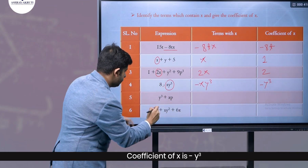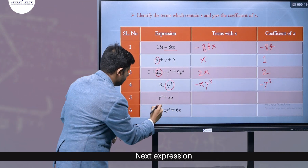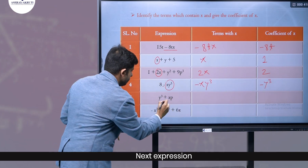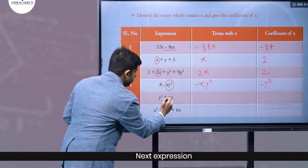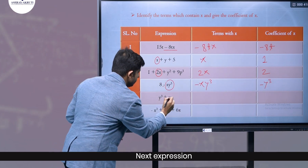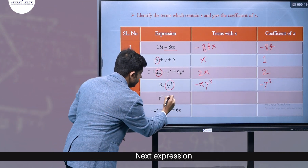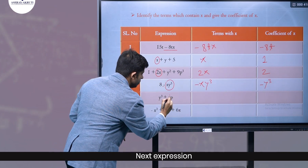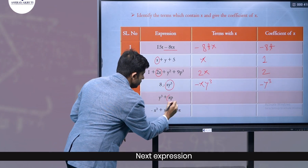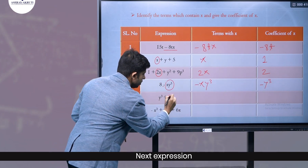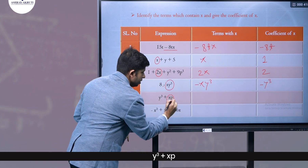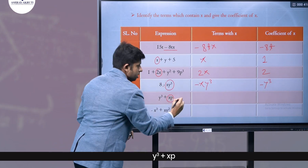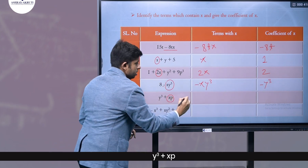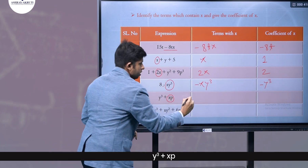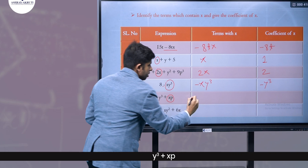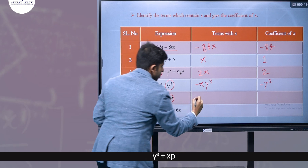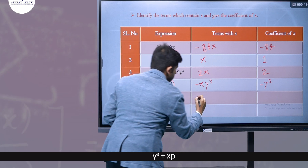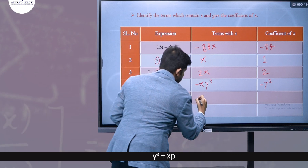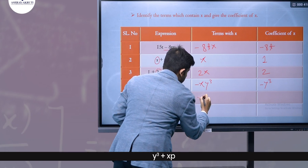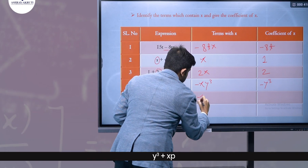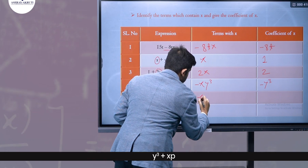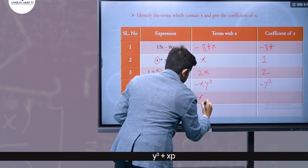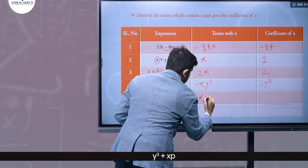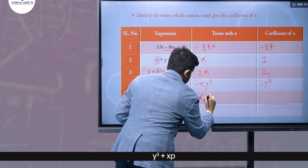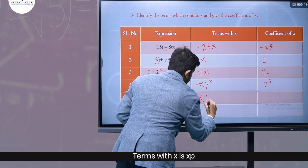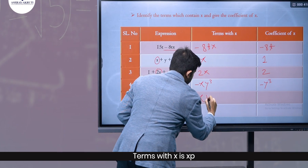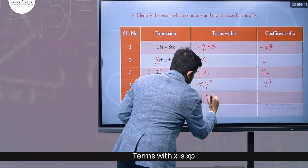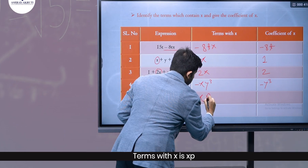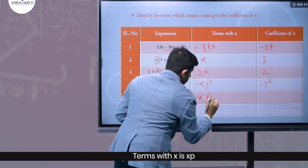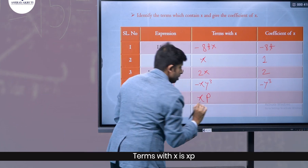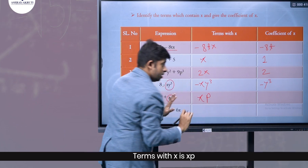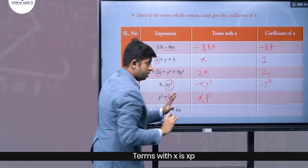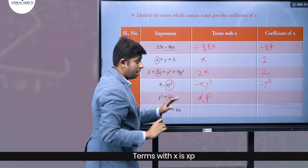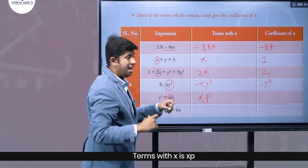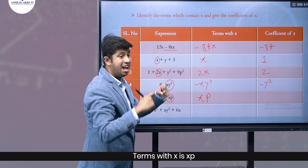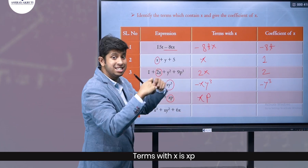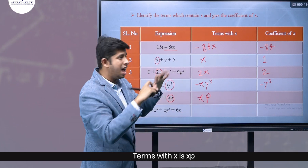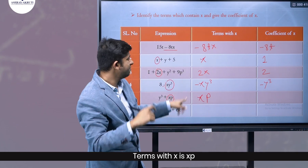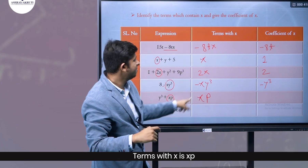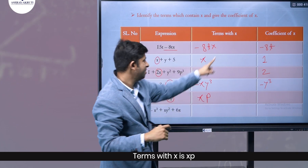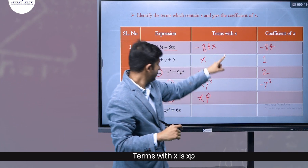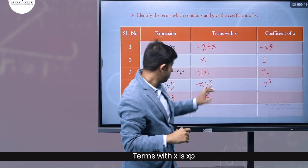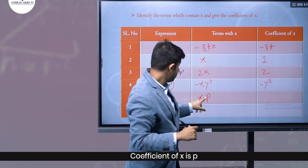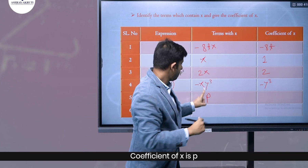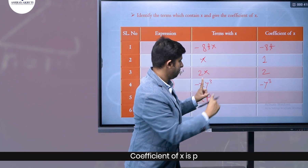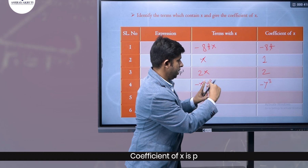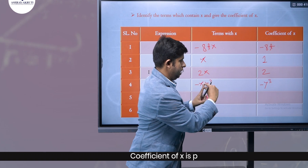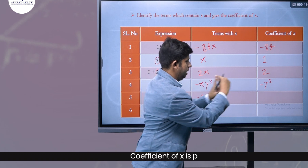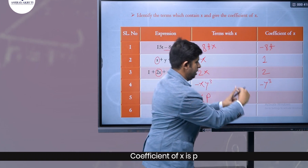Next expression, y cube plus xp. Terms with x is xp. Coefficient of x